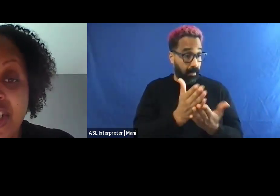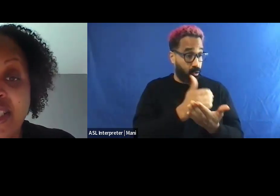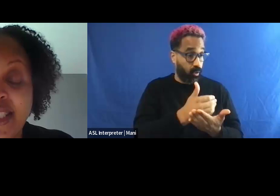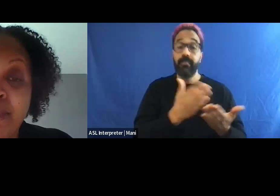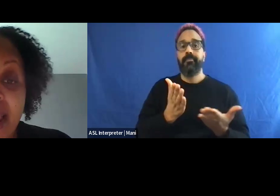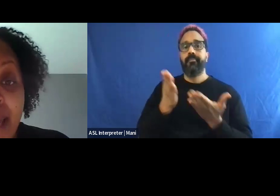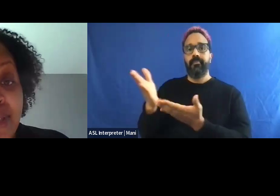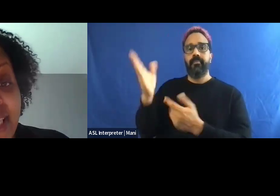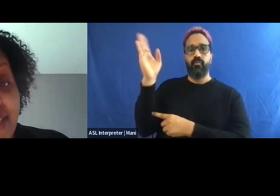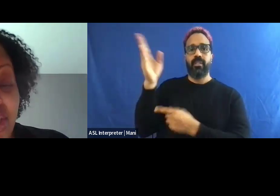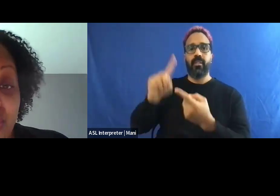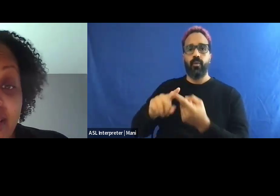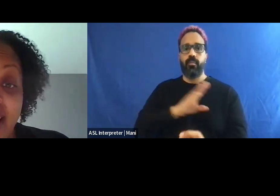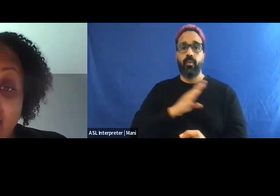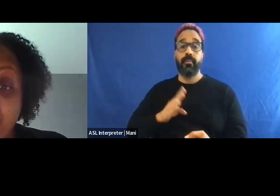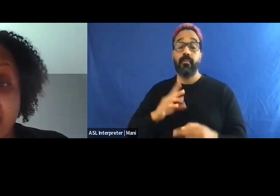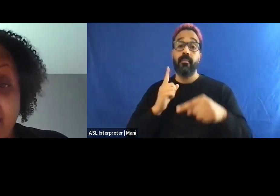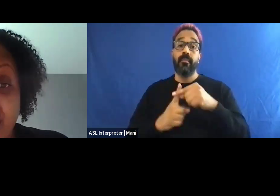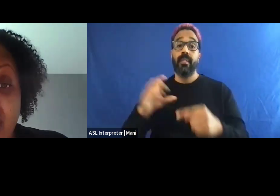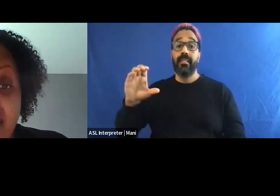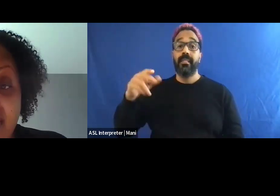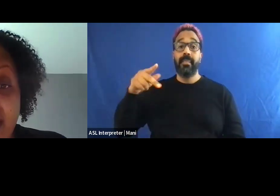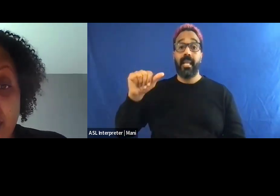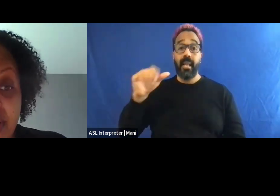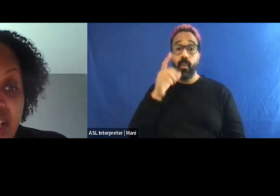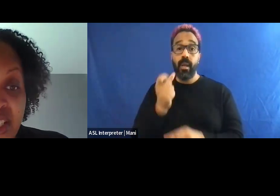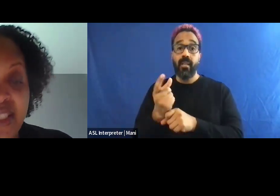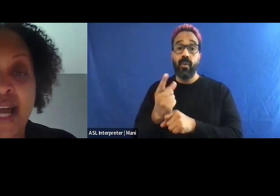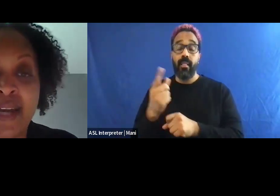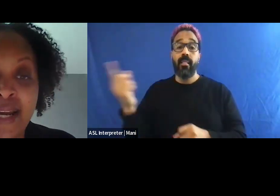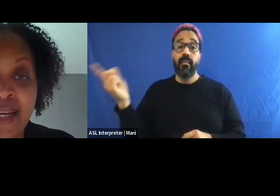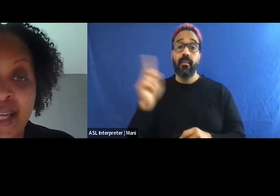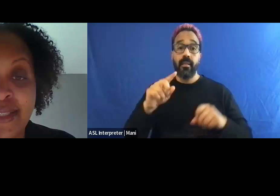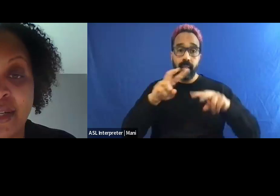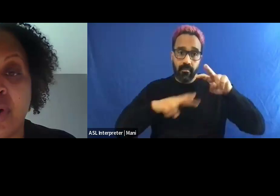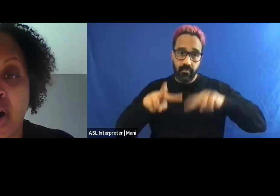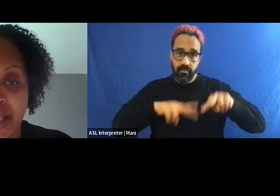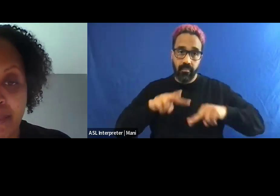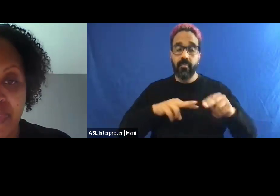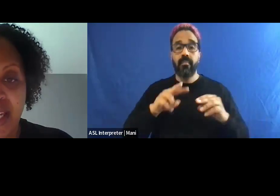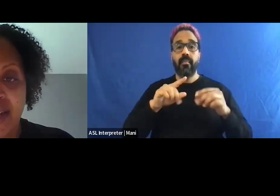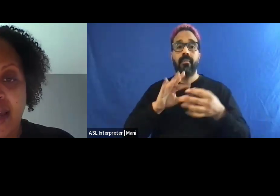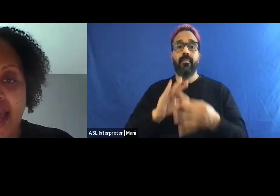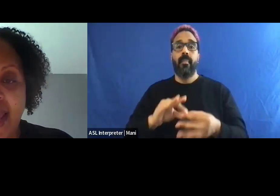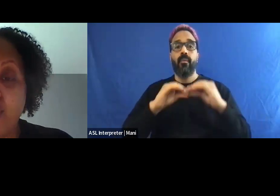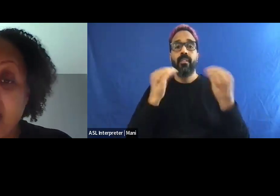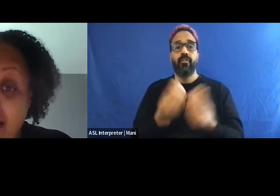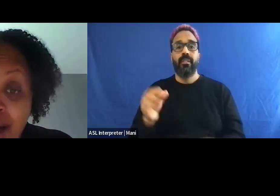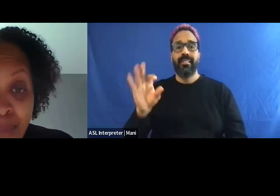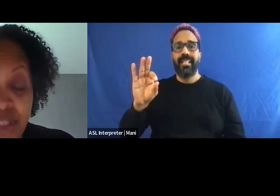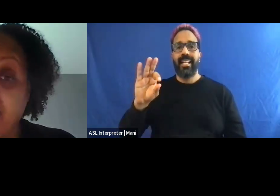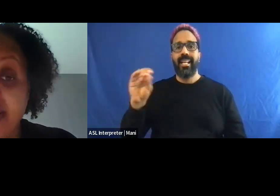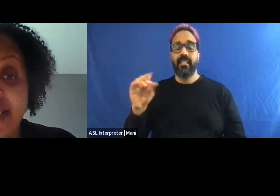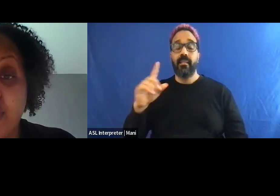in addition, the CPA presents to us annually regarding the organization's 990 and the single audit. And we